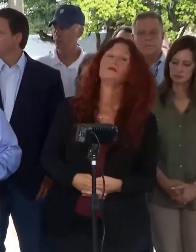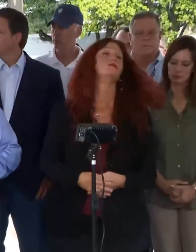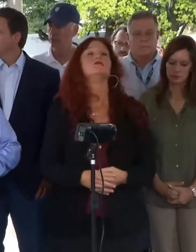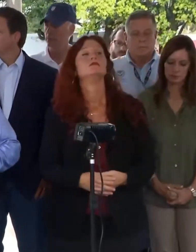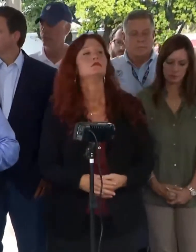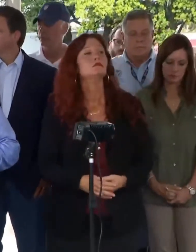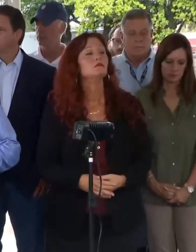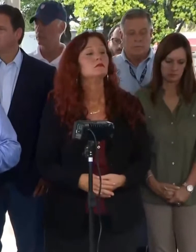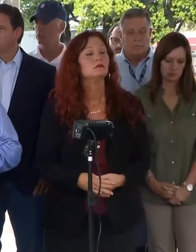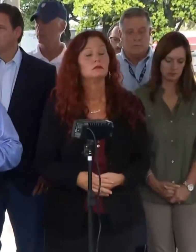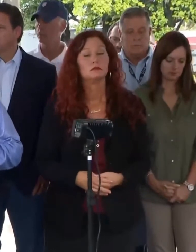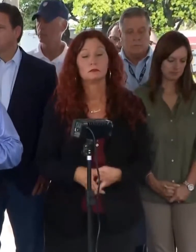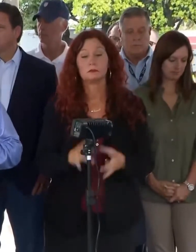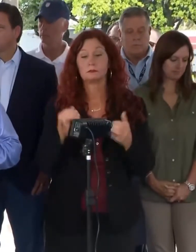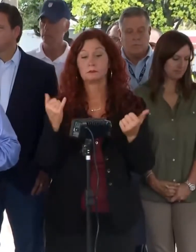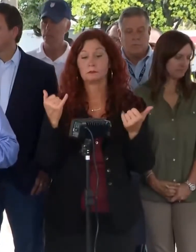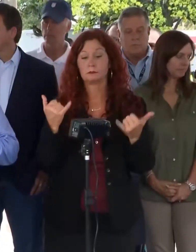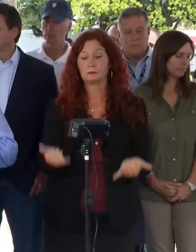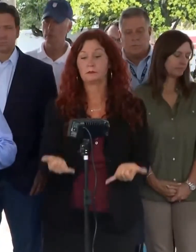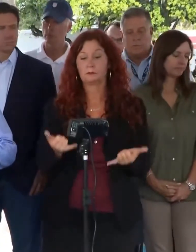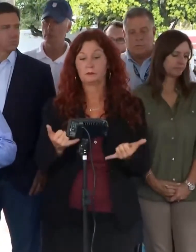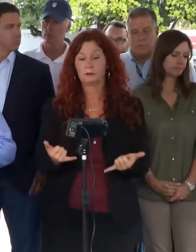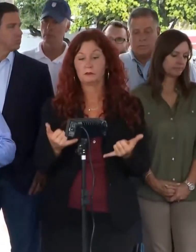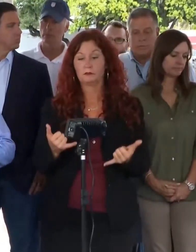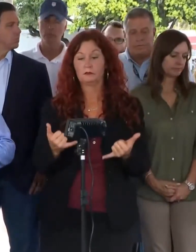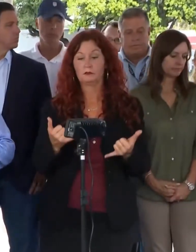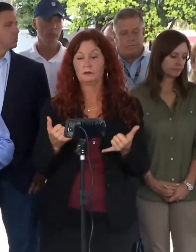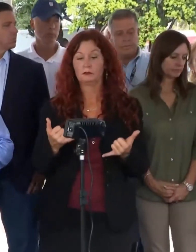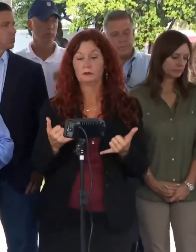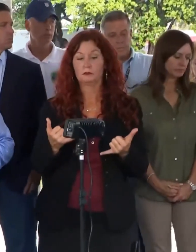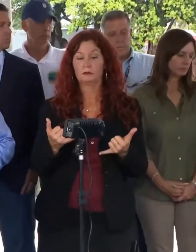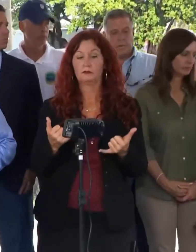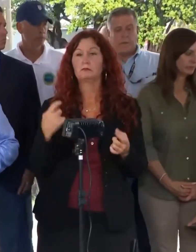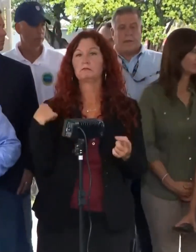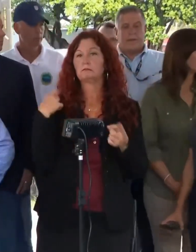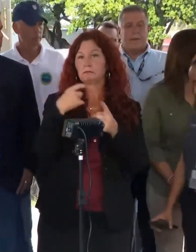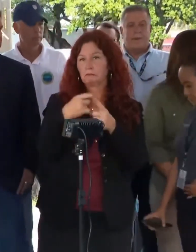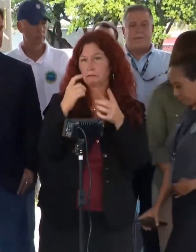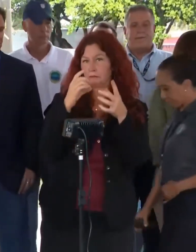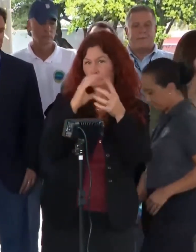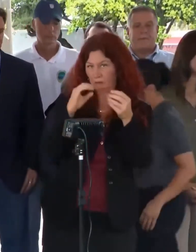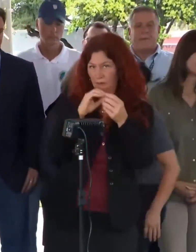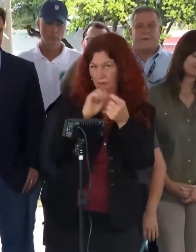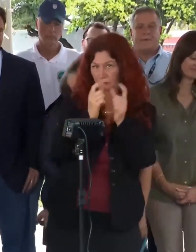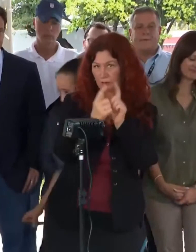Thank you, Chief. And now to give some comments in Spanish, PIO from Miami-Dade Fire Rescue, Erica Benitez.